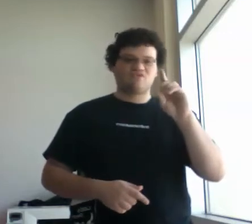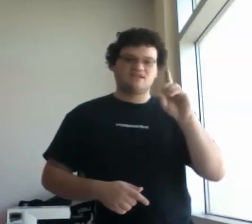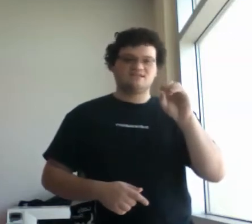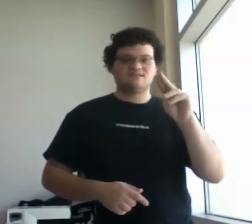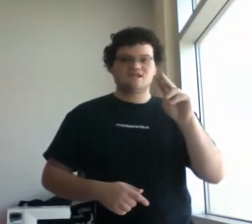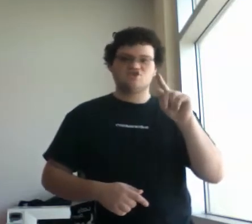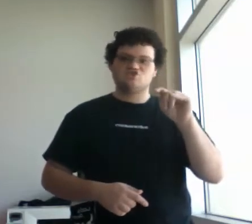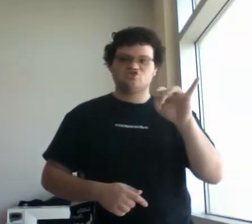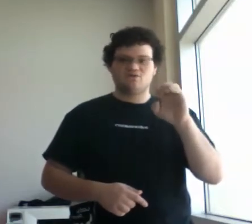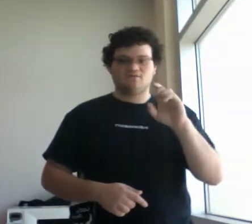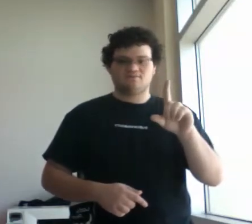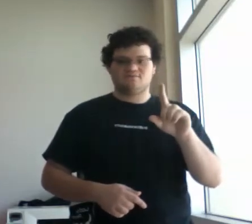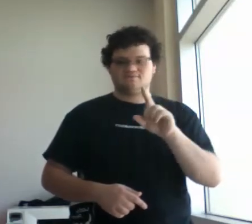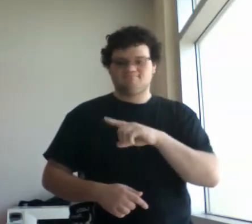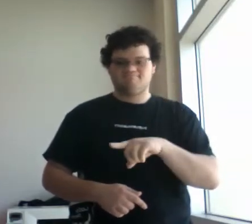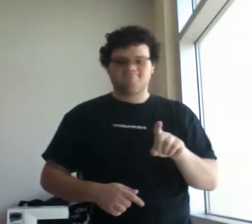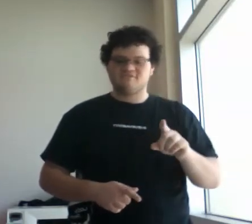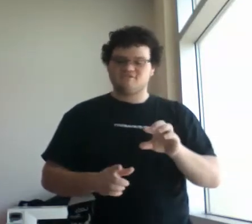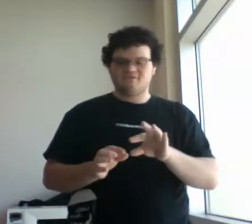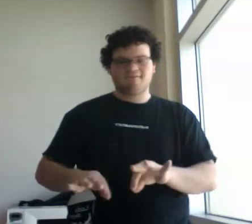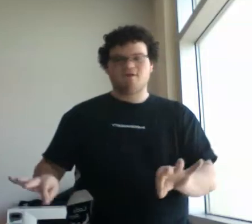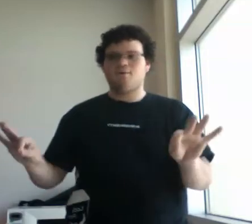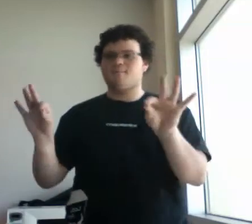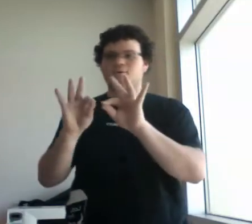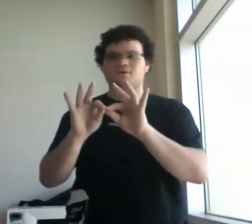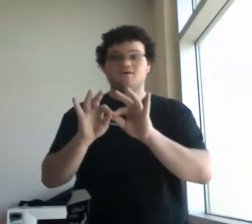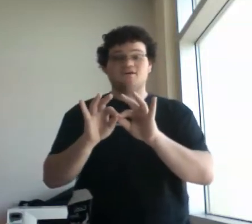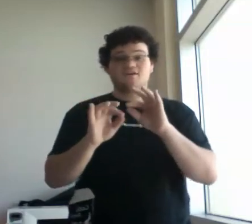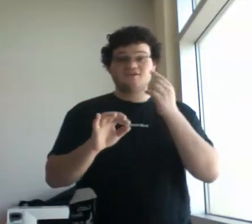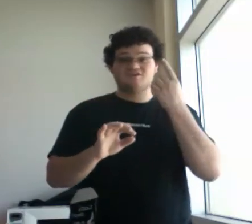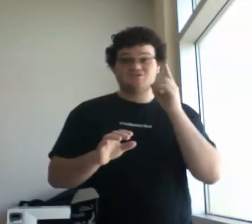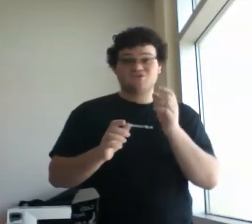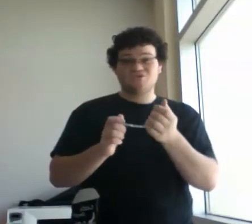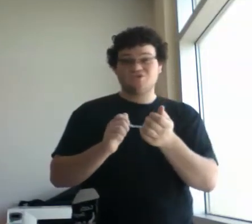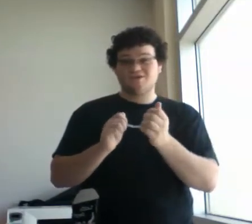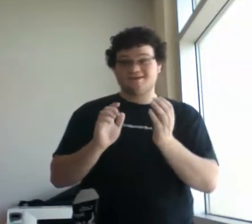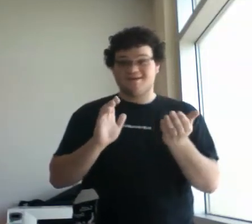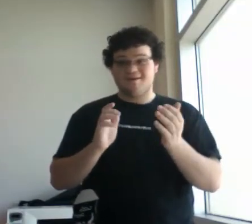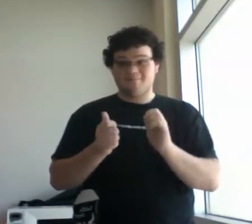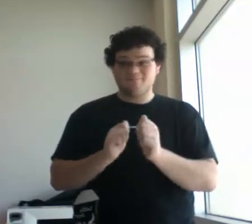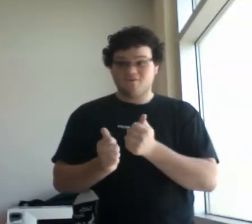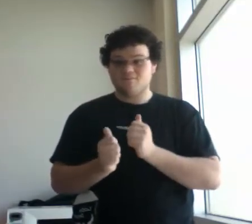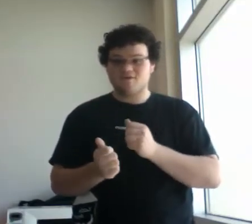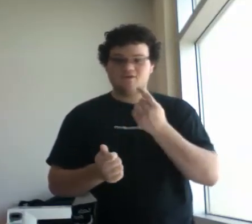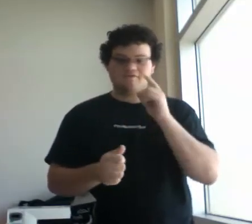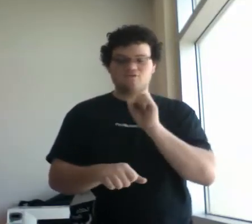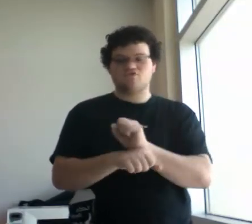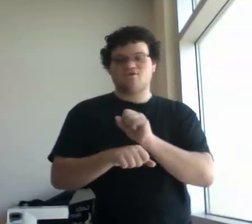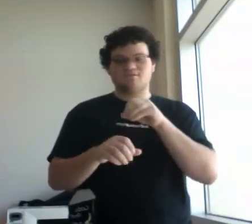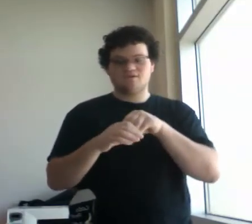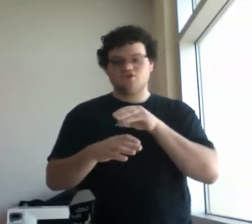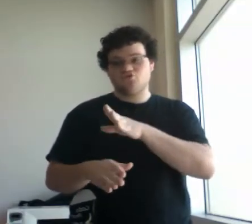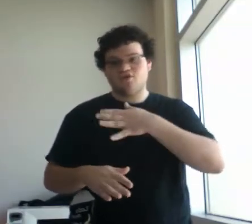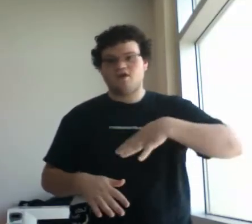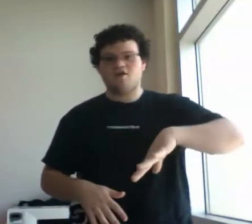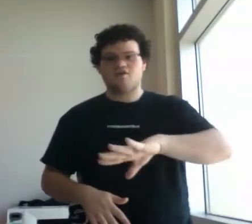to compete for jobs in your area in the HM department, and many are posted in the